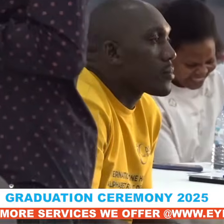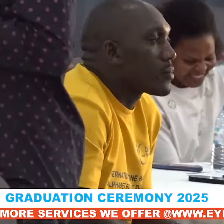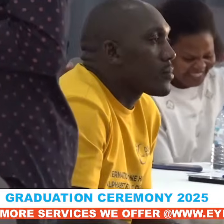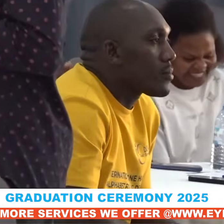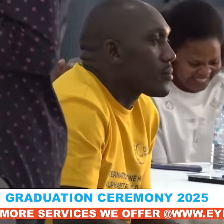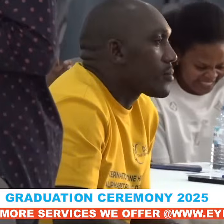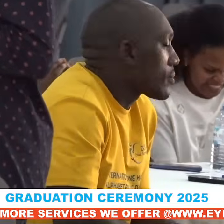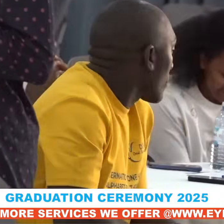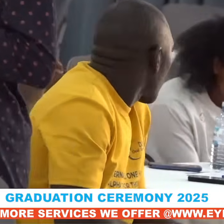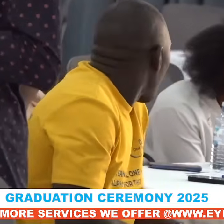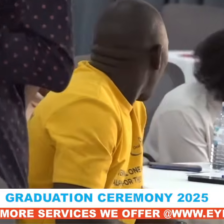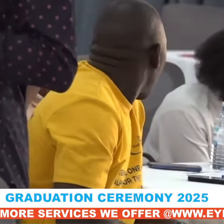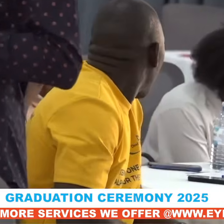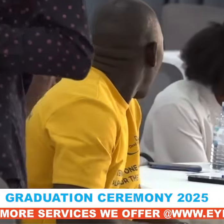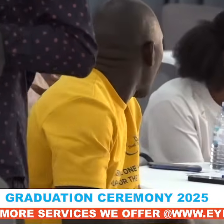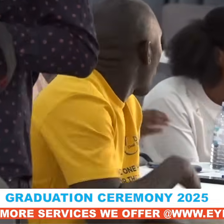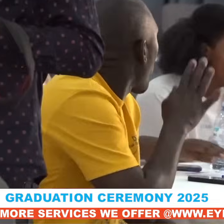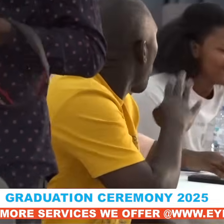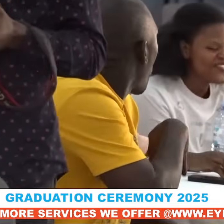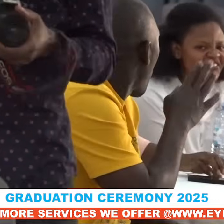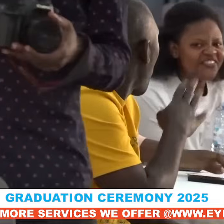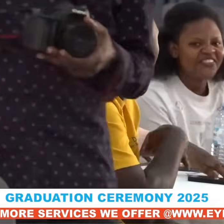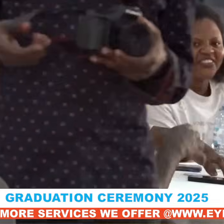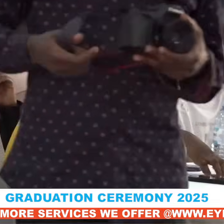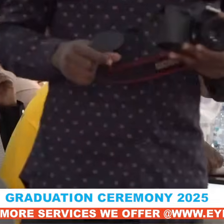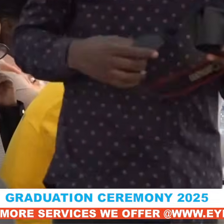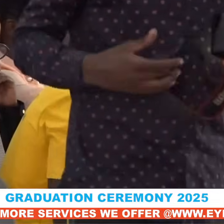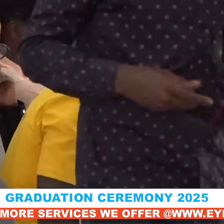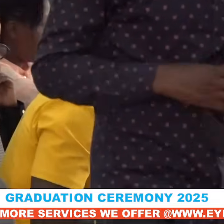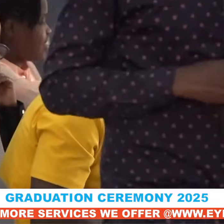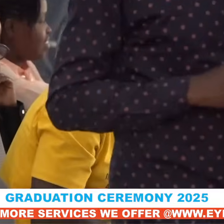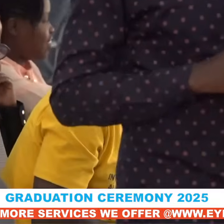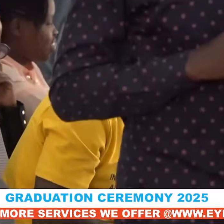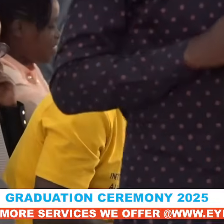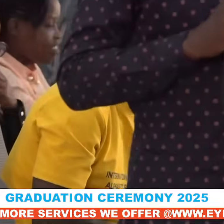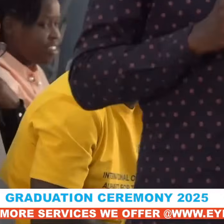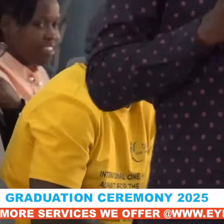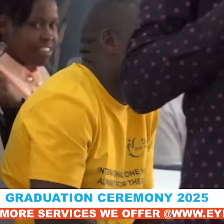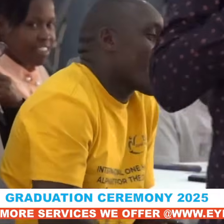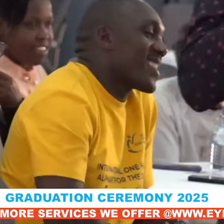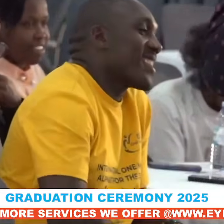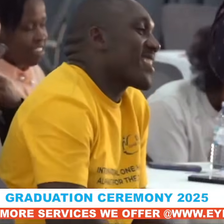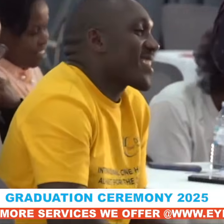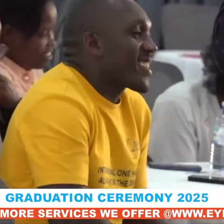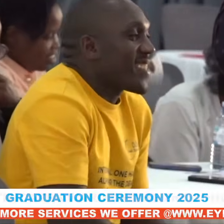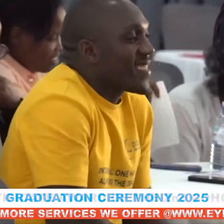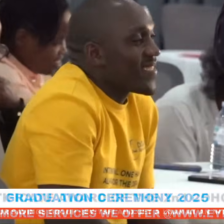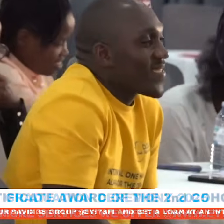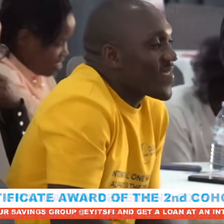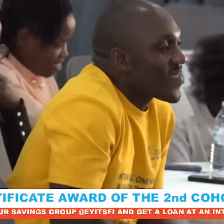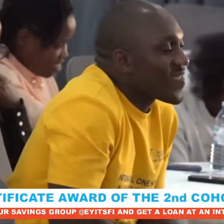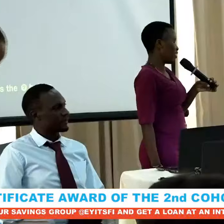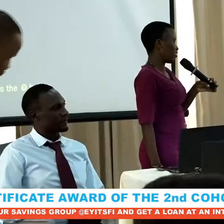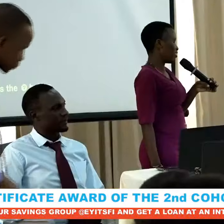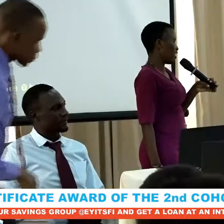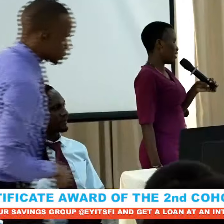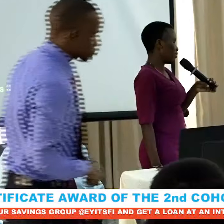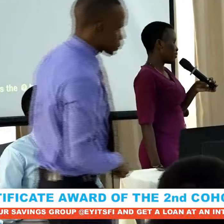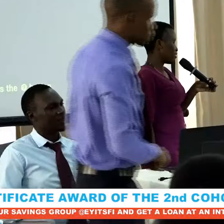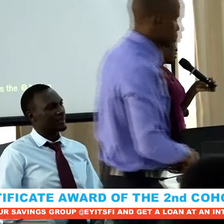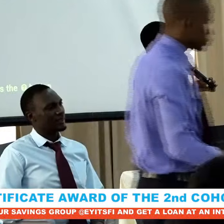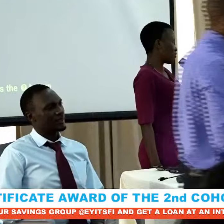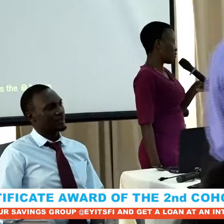be a disability because according to the argument, but right now, it is not in the act. So, right